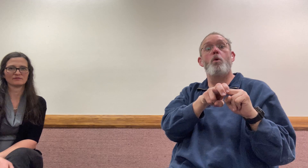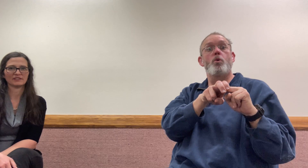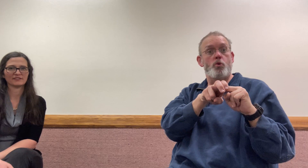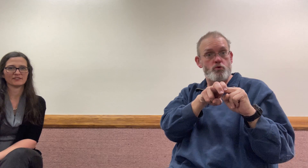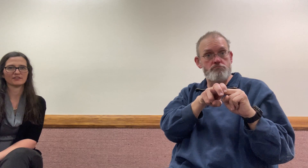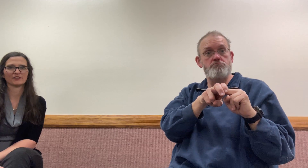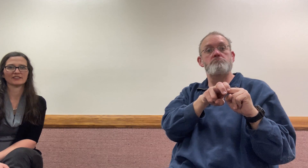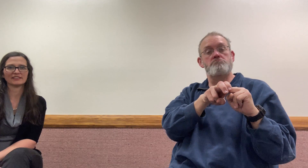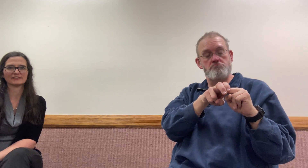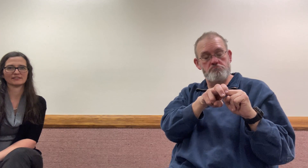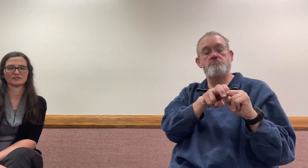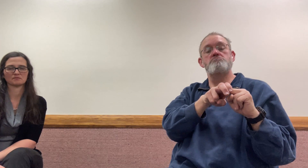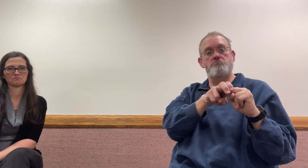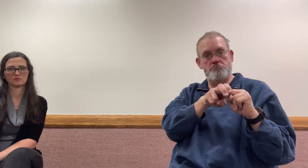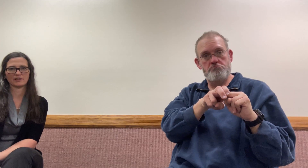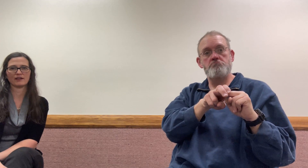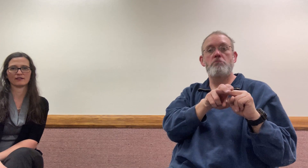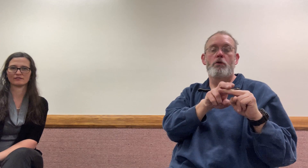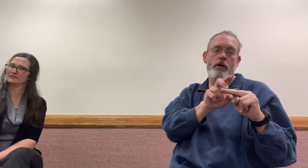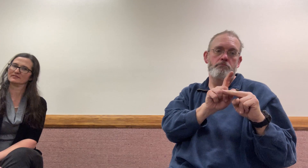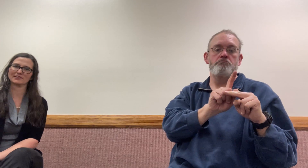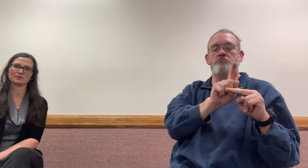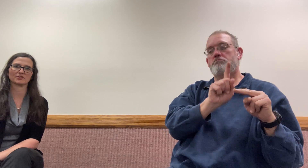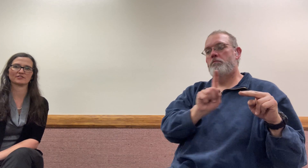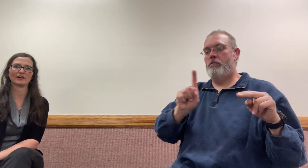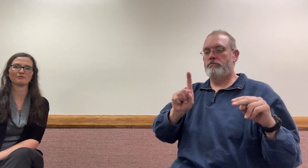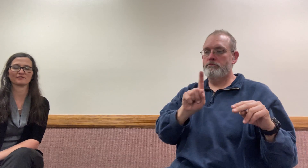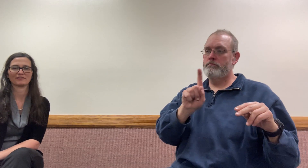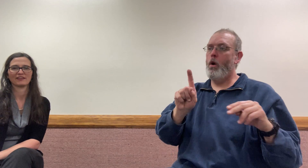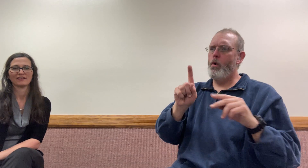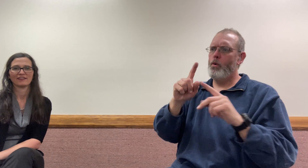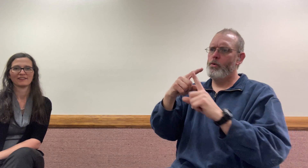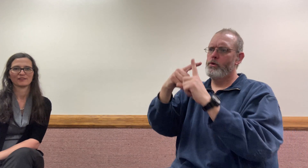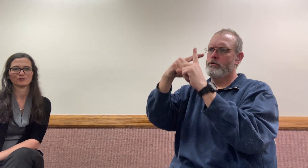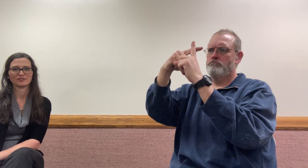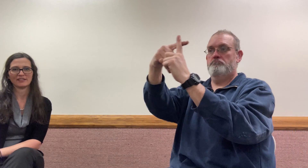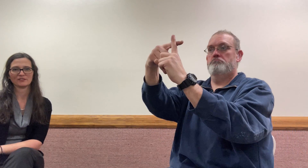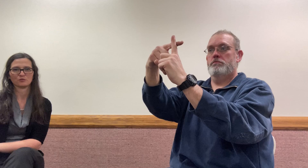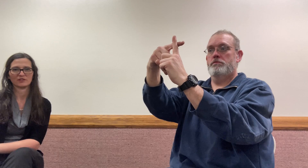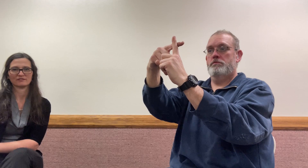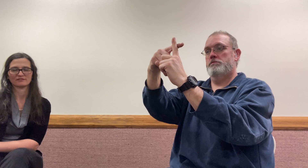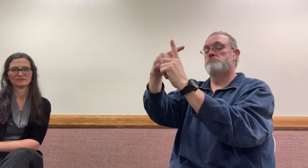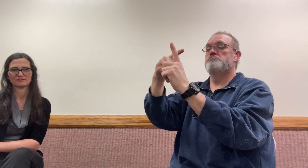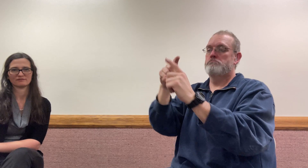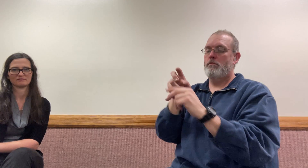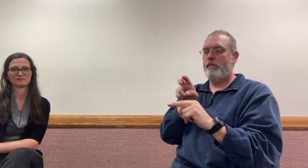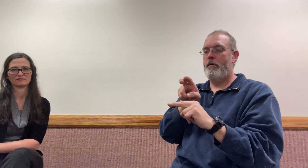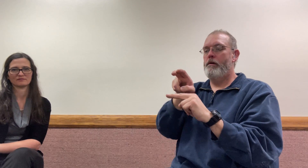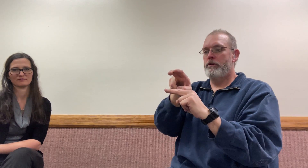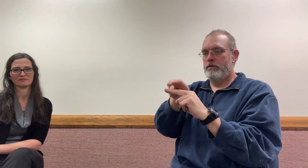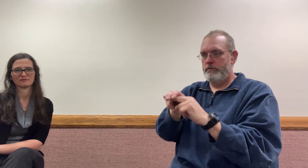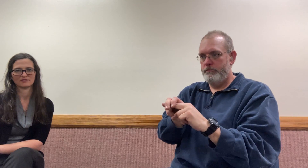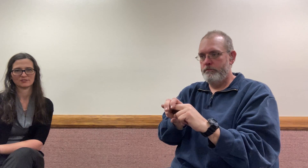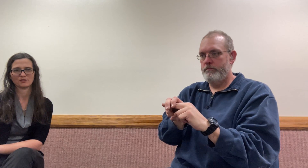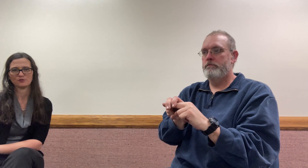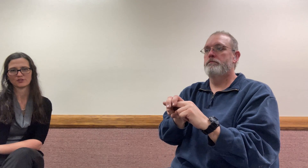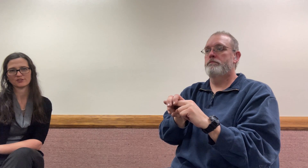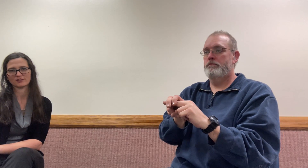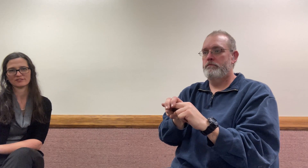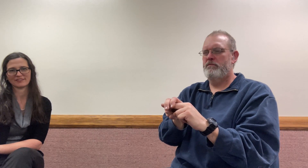And he sits there and he listens. Yeah, that's some good stuff. Goes to the next one. New church. He